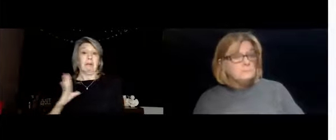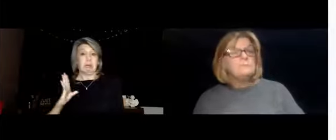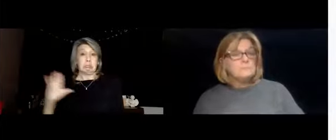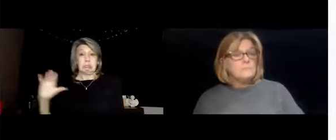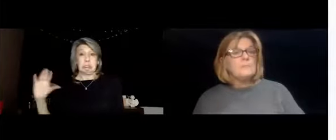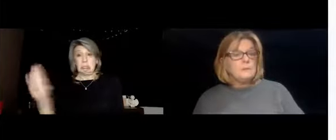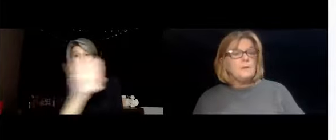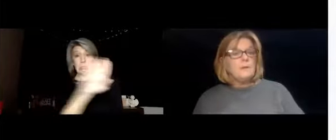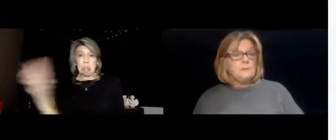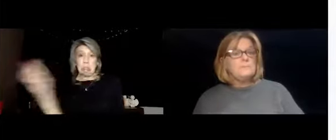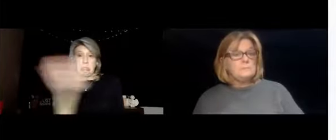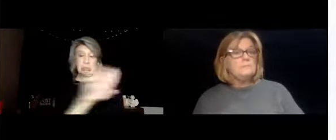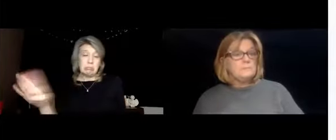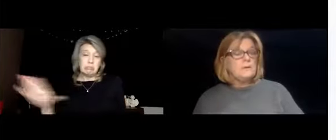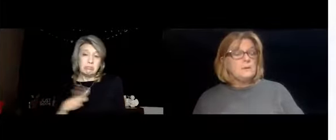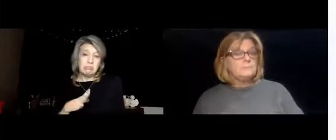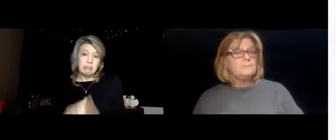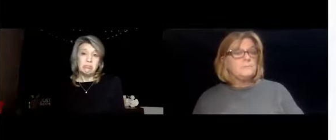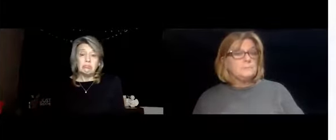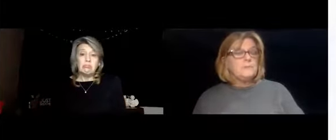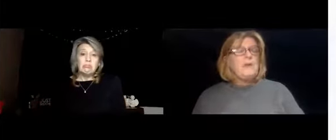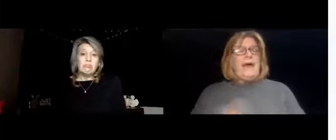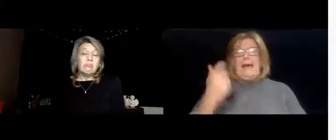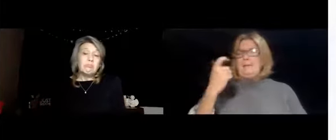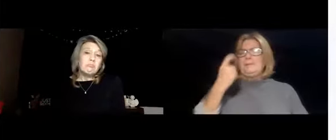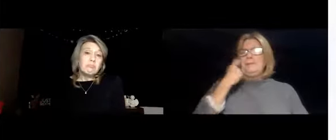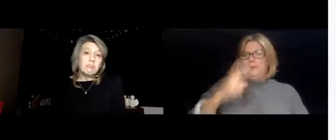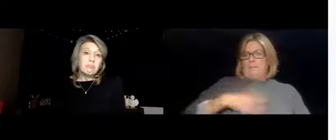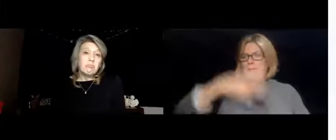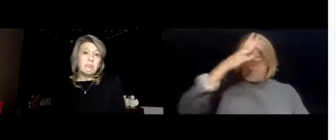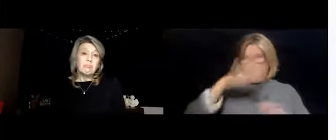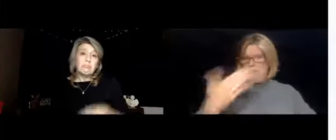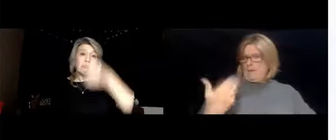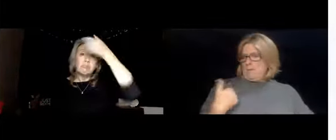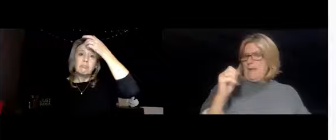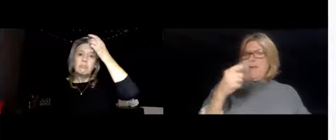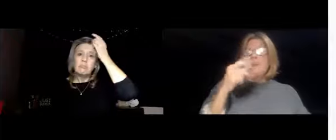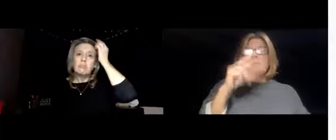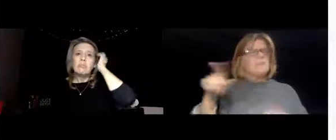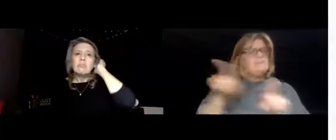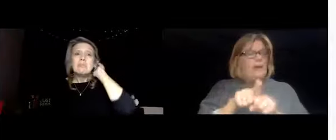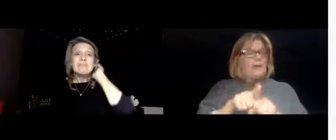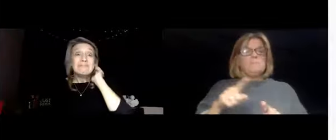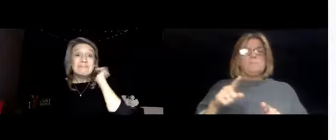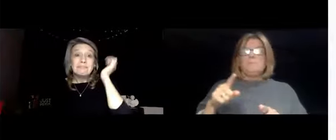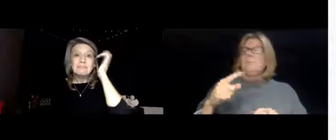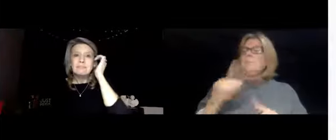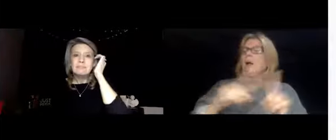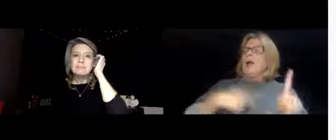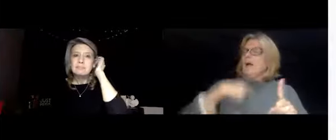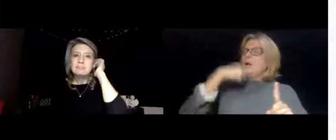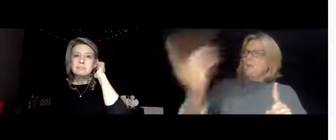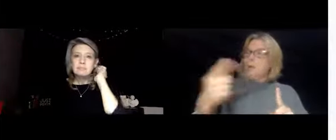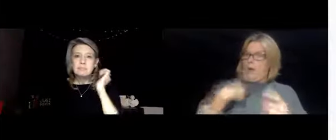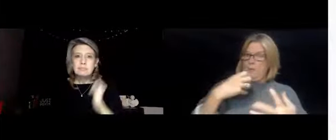all the people were being paid, and I knew that was being taken care of by the director and the persons that were interpreting. That